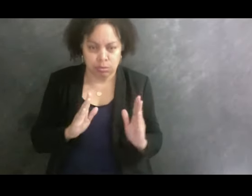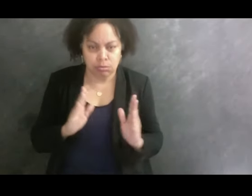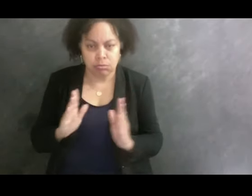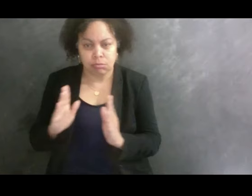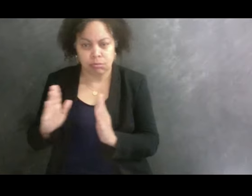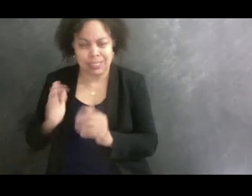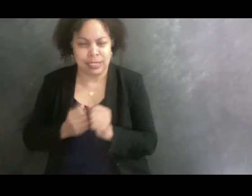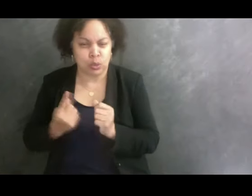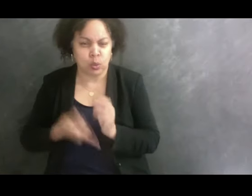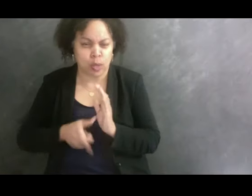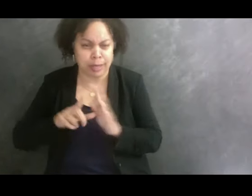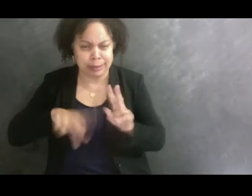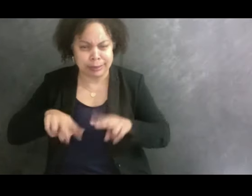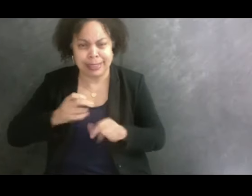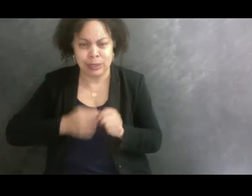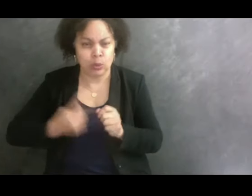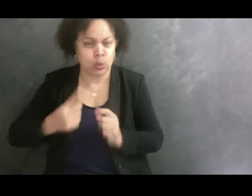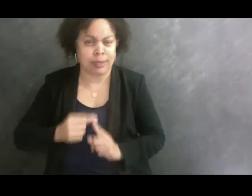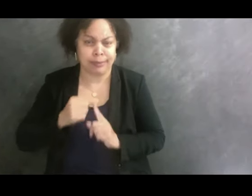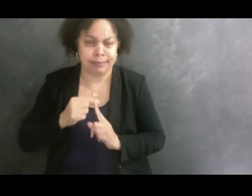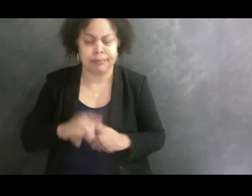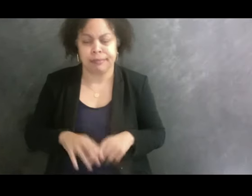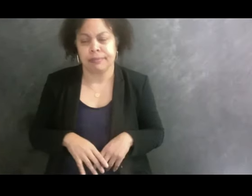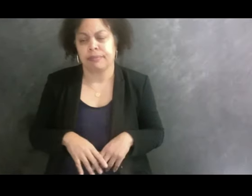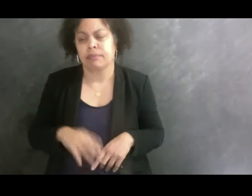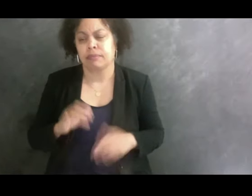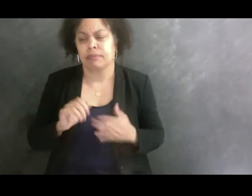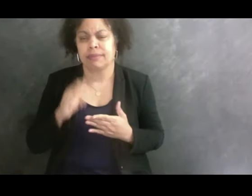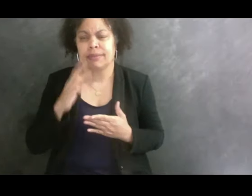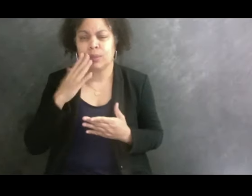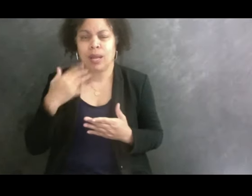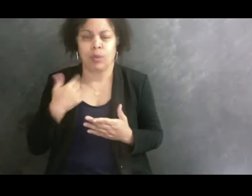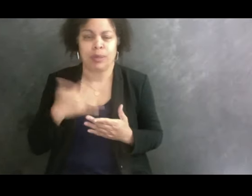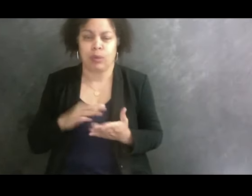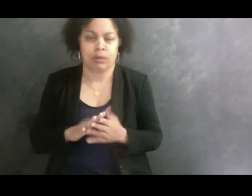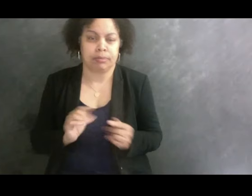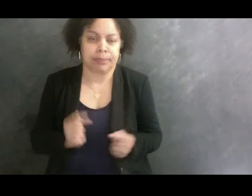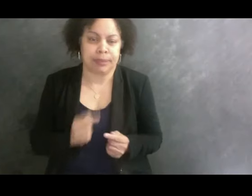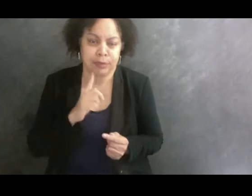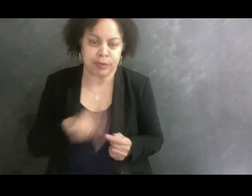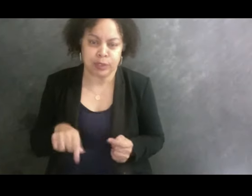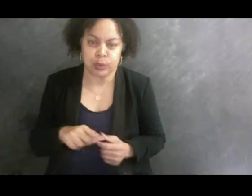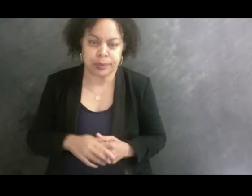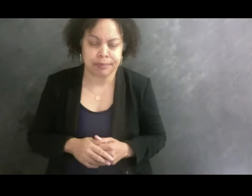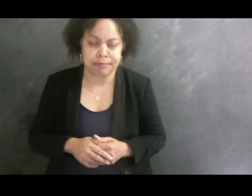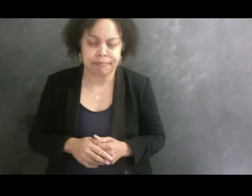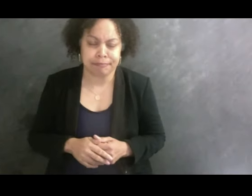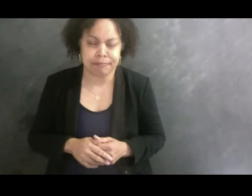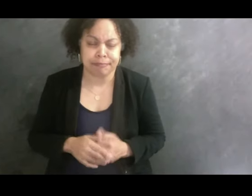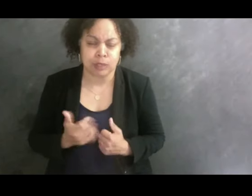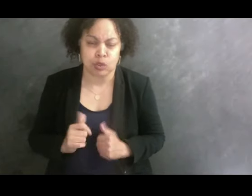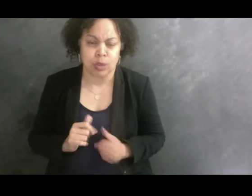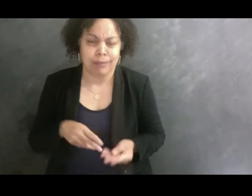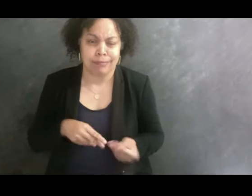review. So we don't want this to be a more painful experience of application than it needs to be. So for that